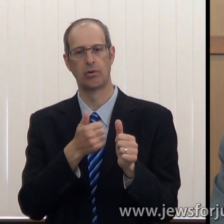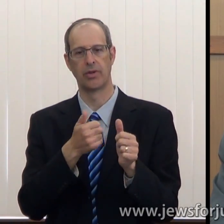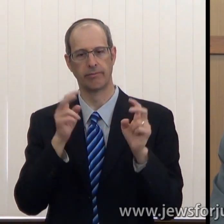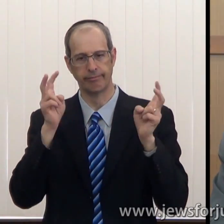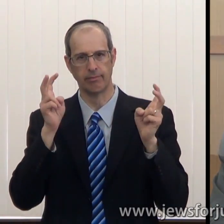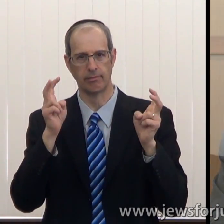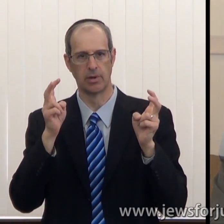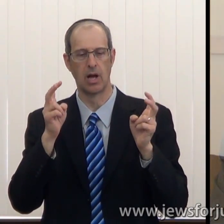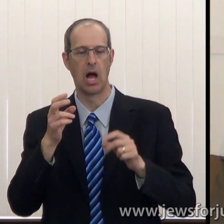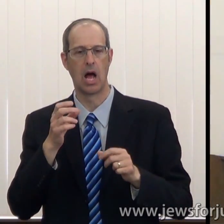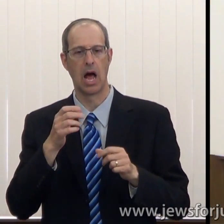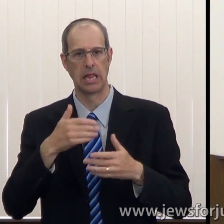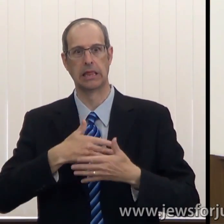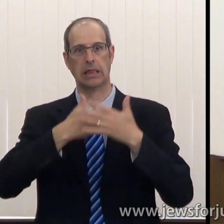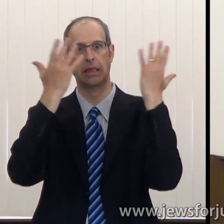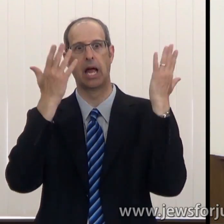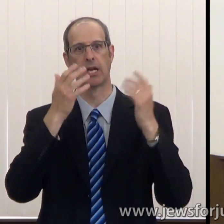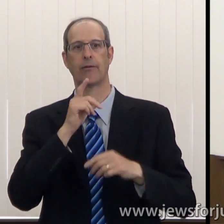truth.